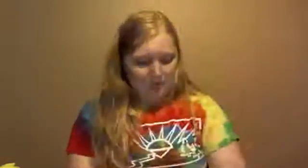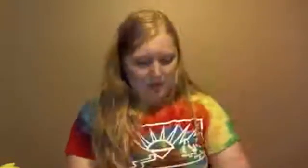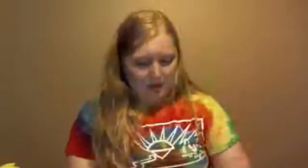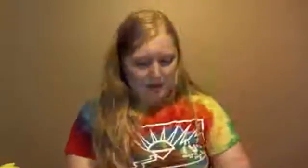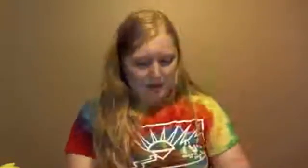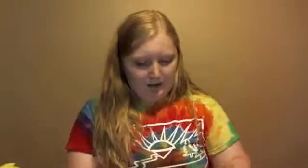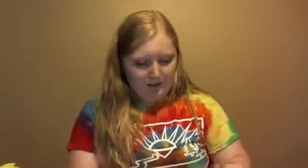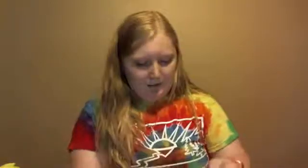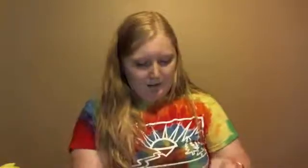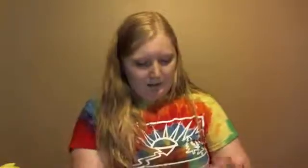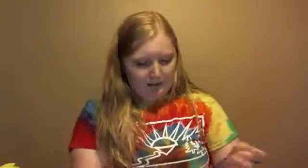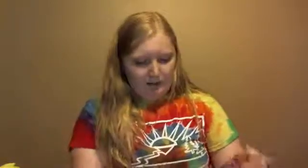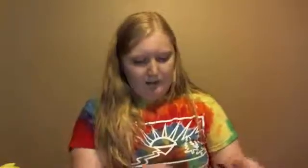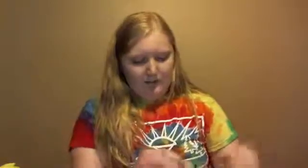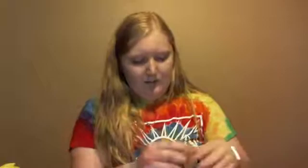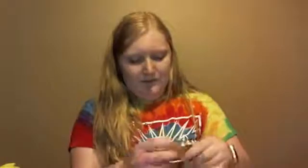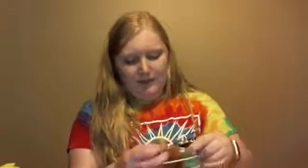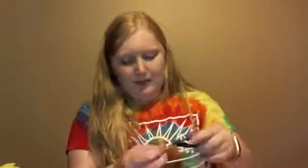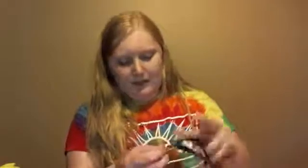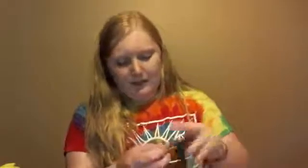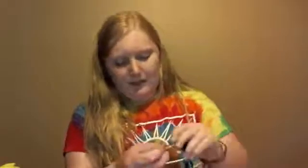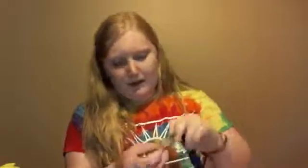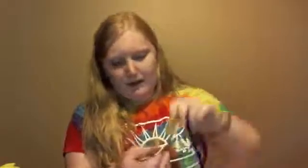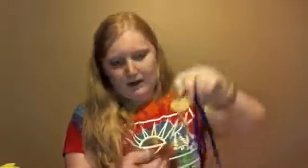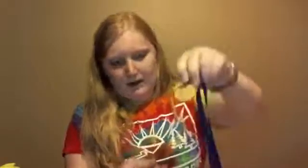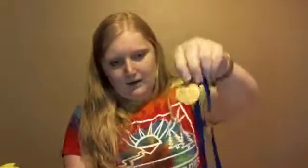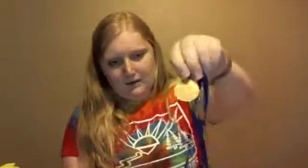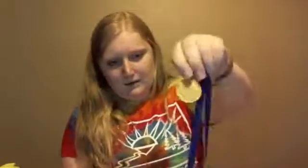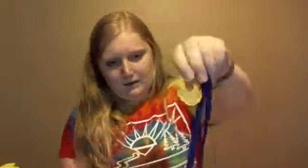string on it. This one's a lot lighter,